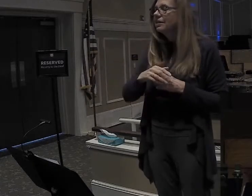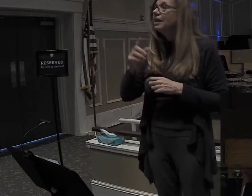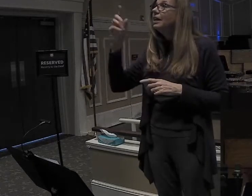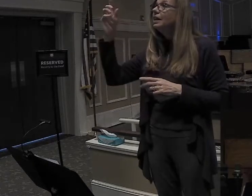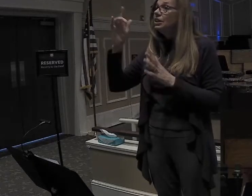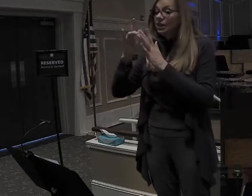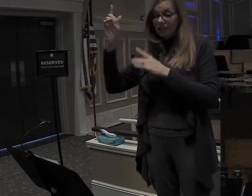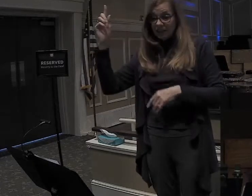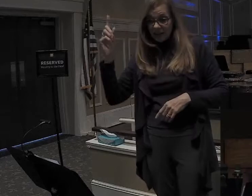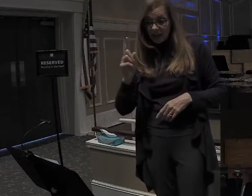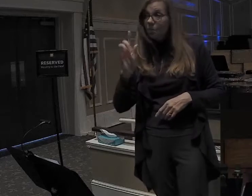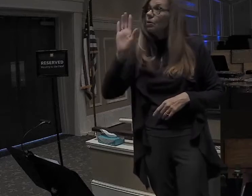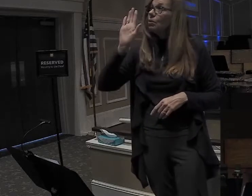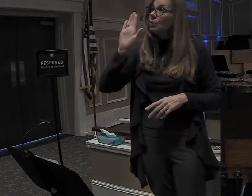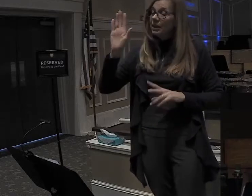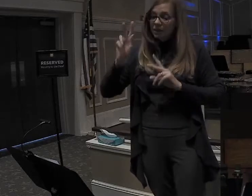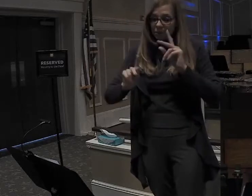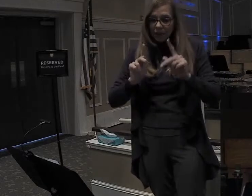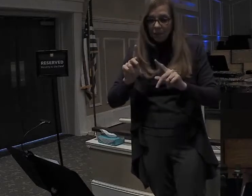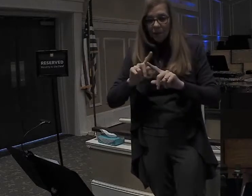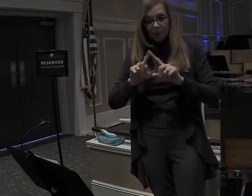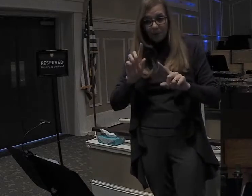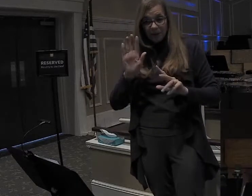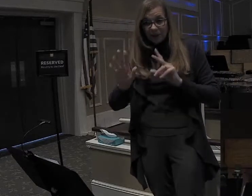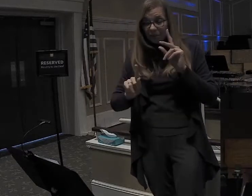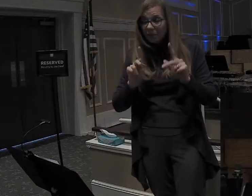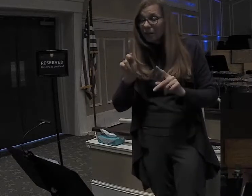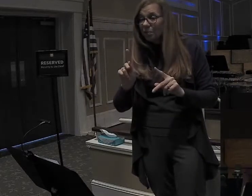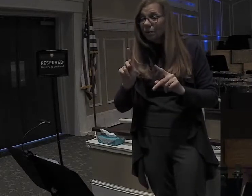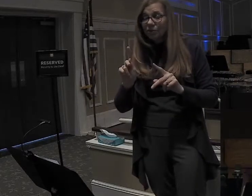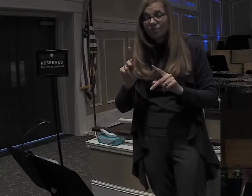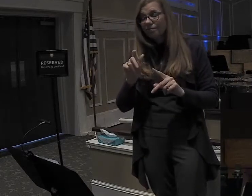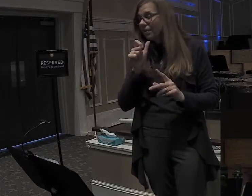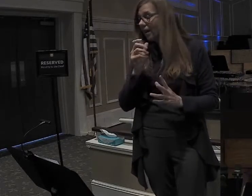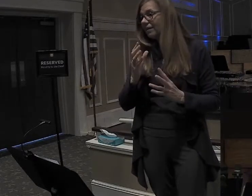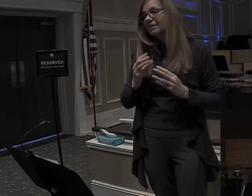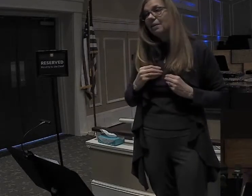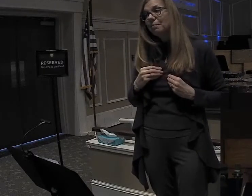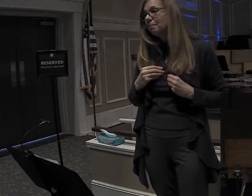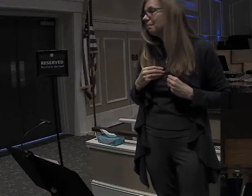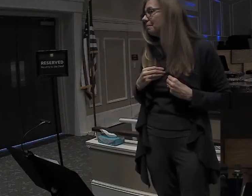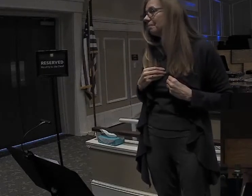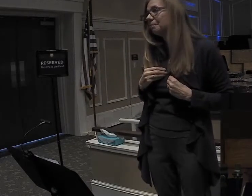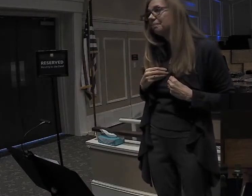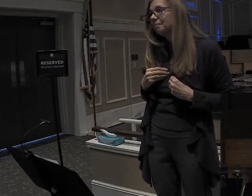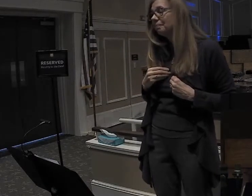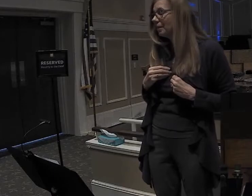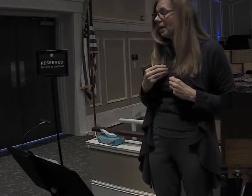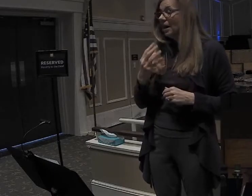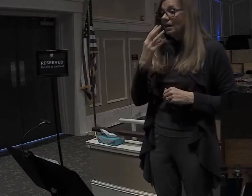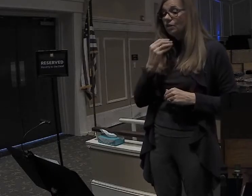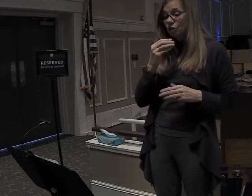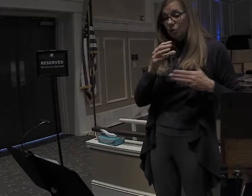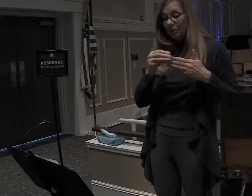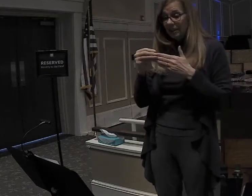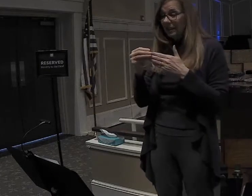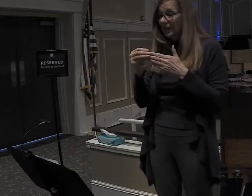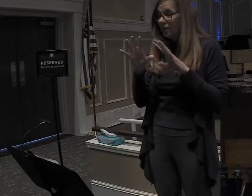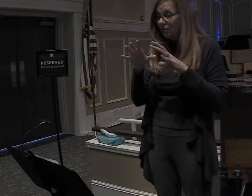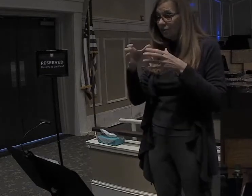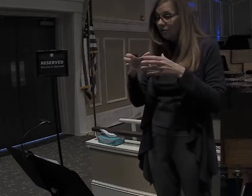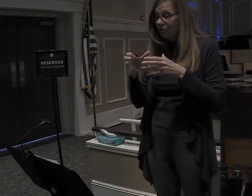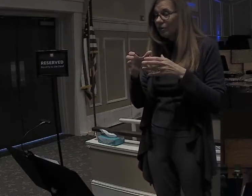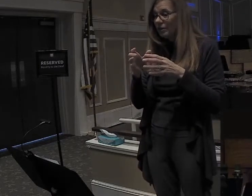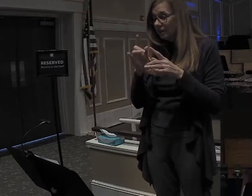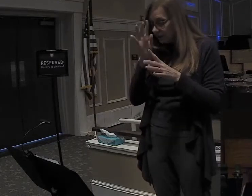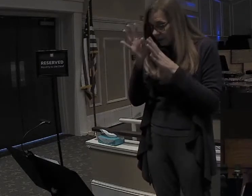own, and yet those who were his own did not receive him. And the Jewish leadership conspired